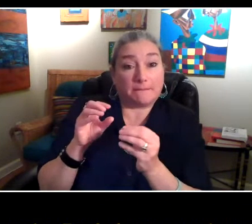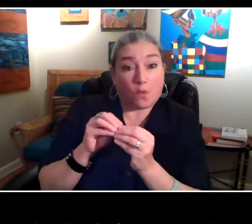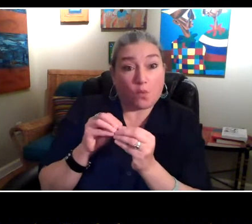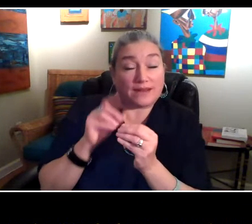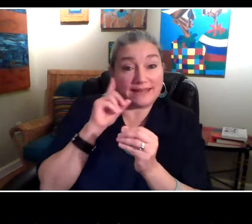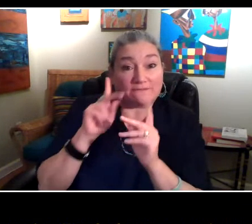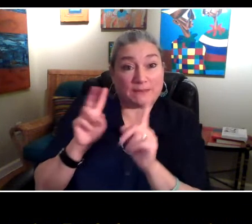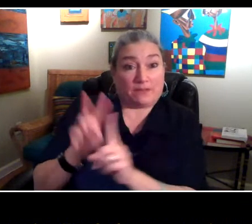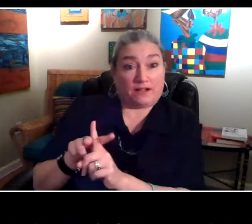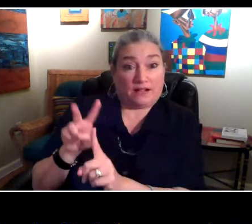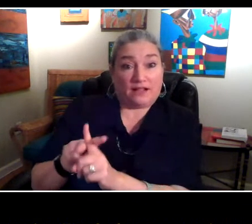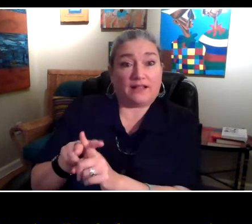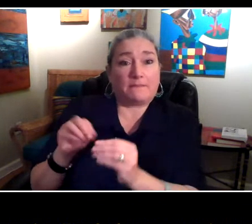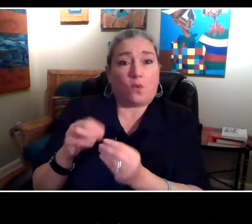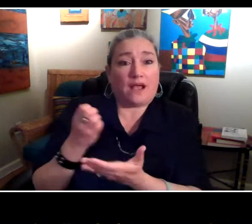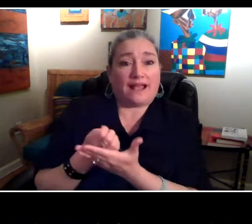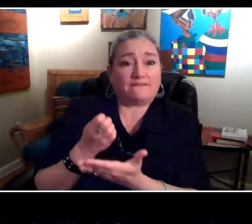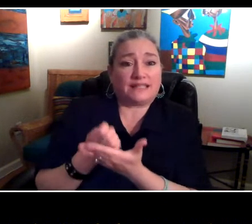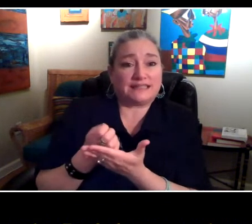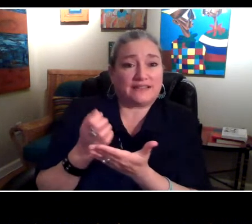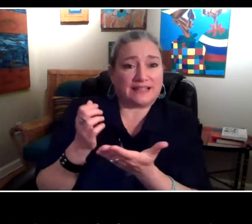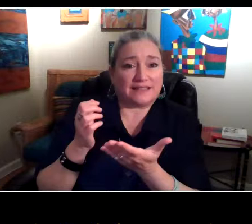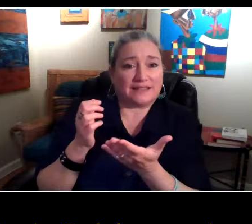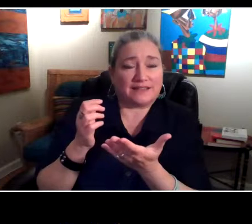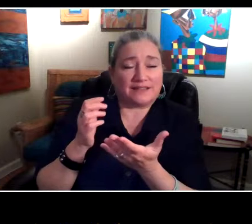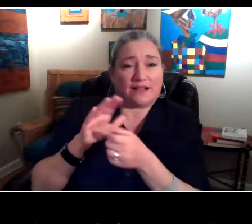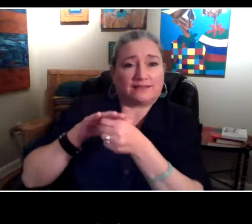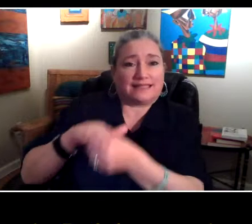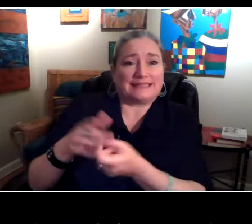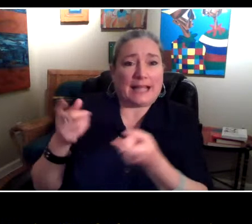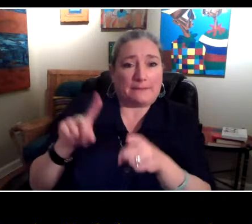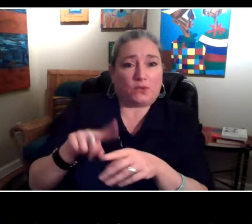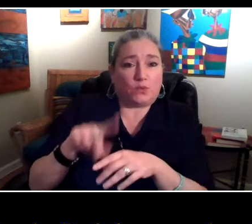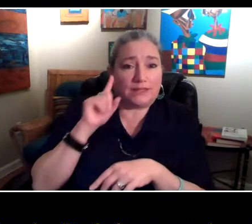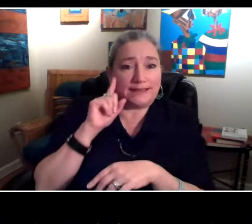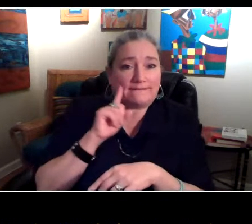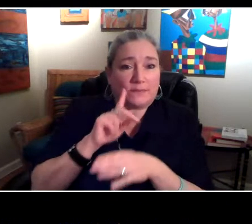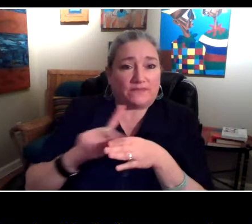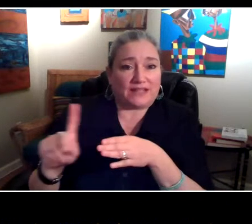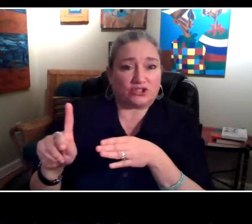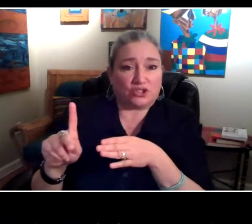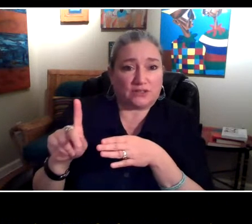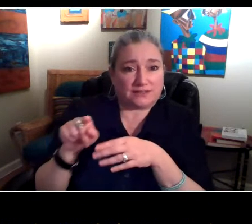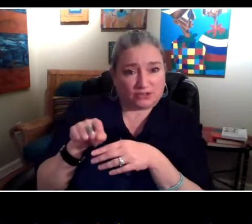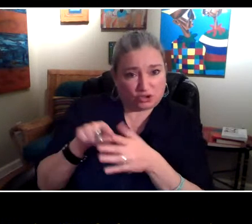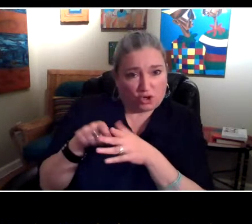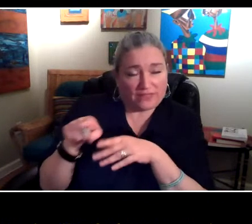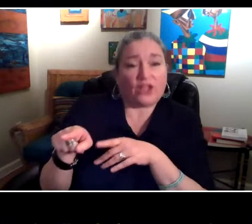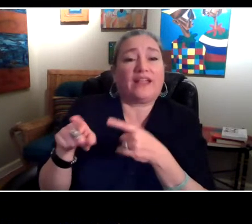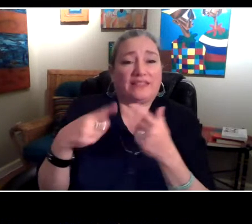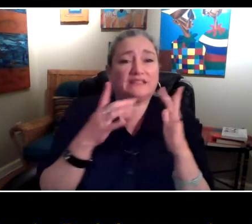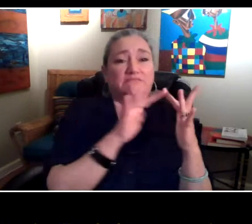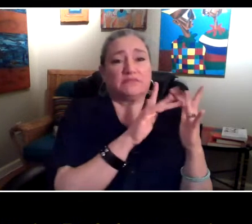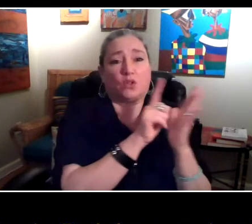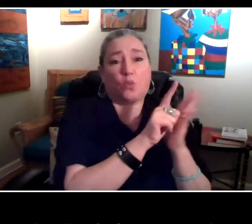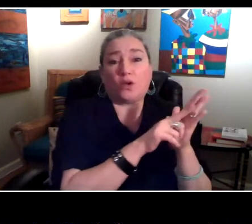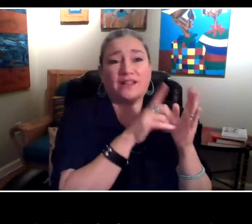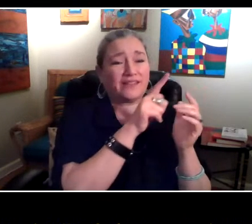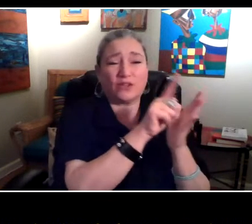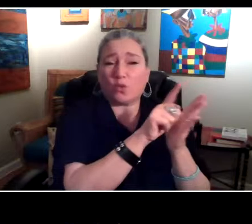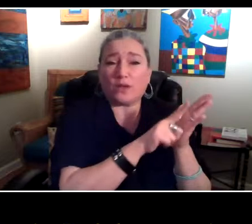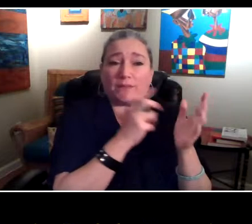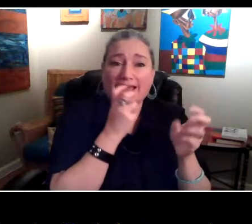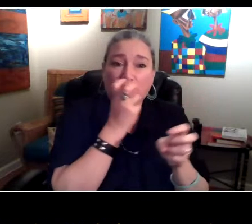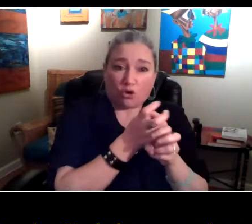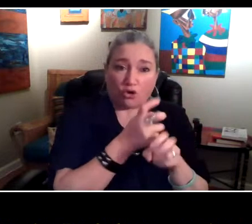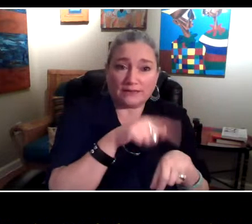employment procedures, file some grievances, because the more deaf people that file, the more evidence there is that oppression is happening